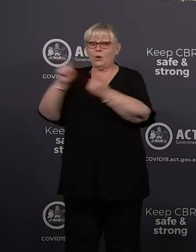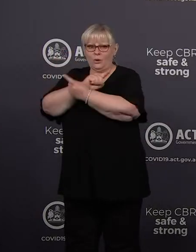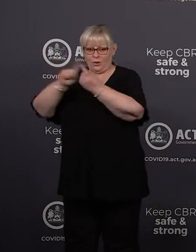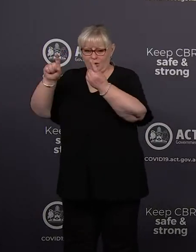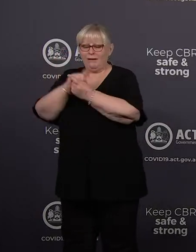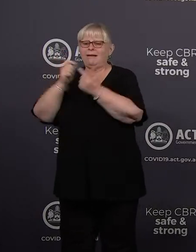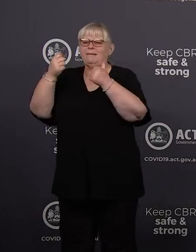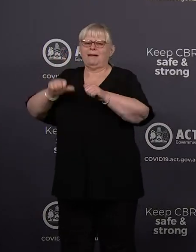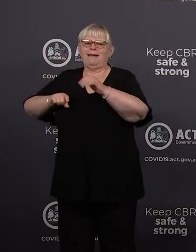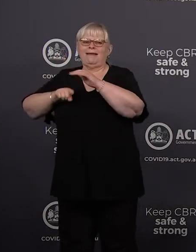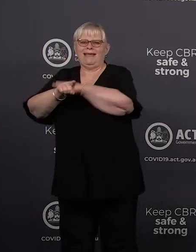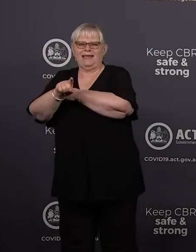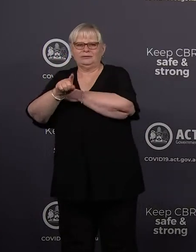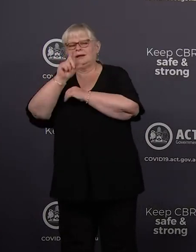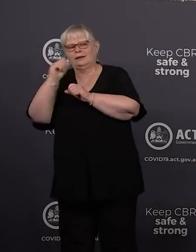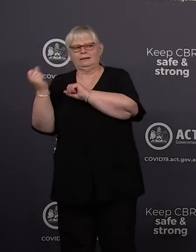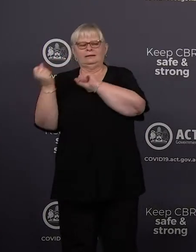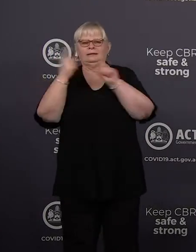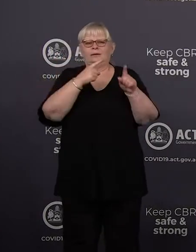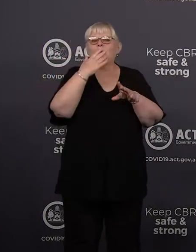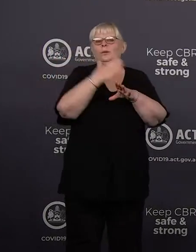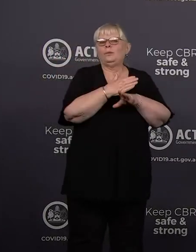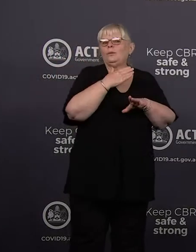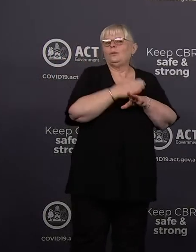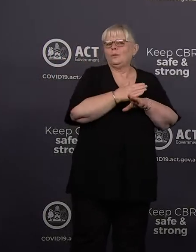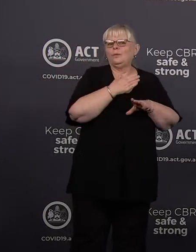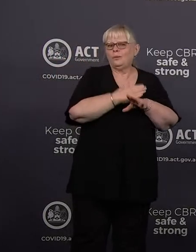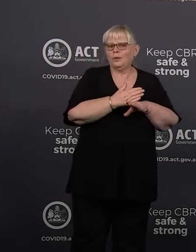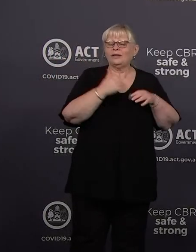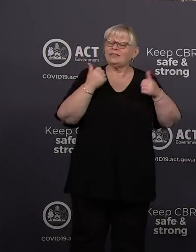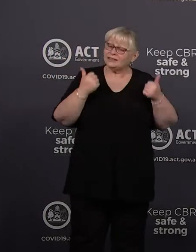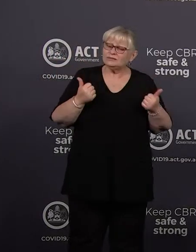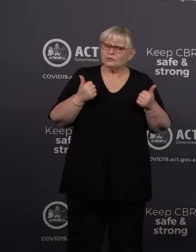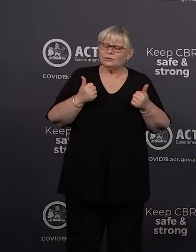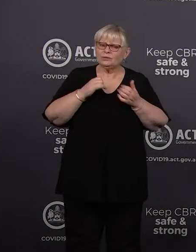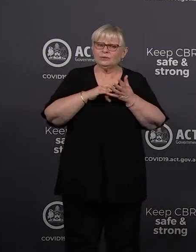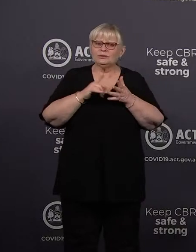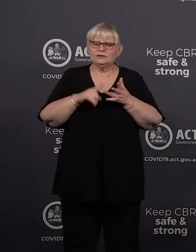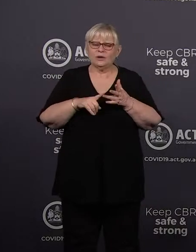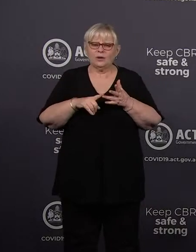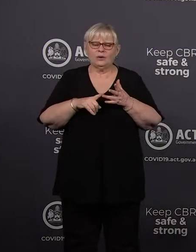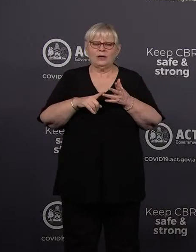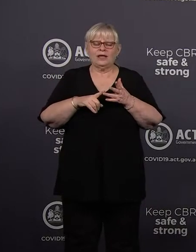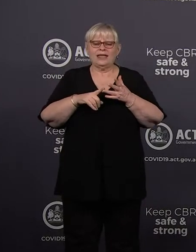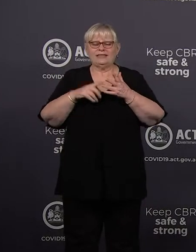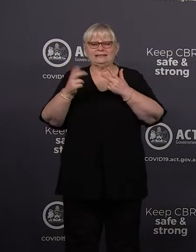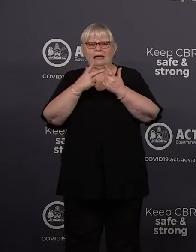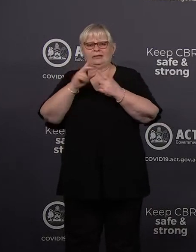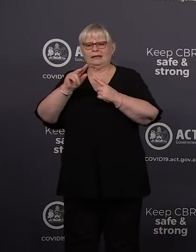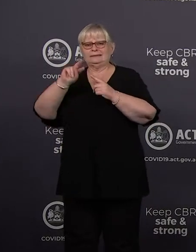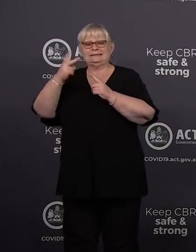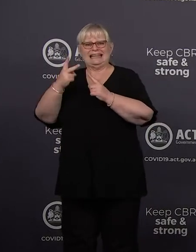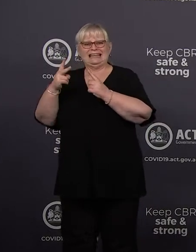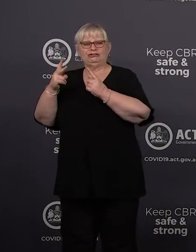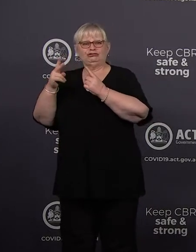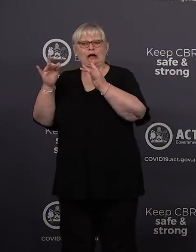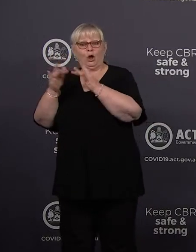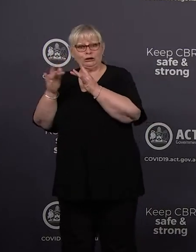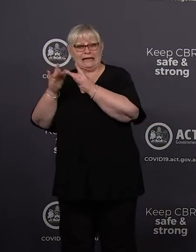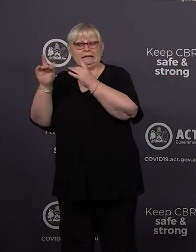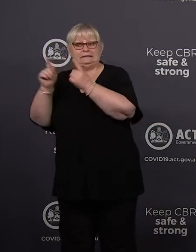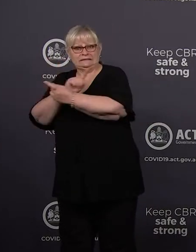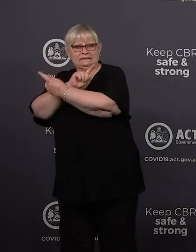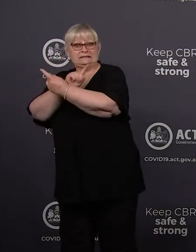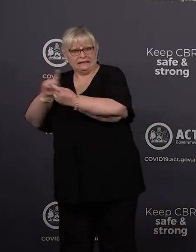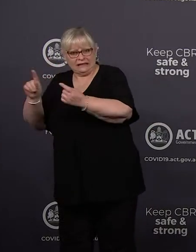released from quarantine, as Dr Coleman talked about, that also means a range of secondary contacts being released from household contacts